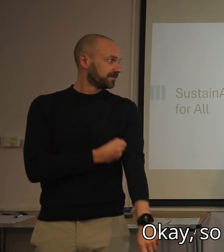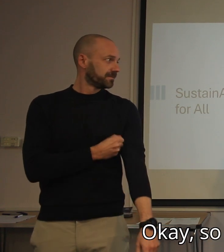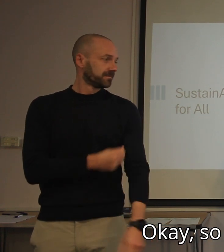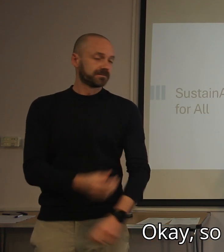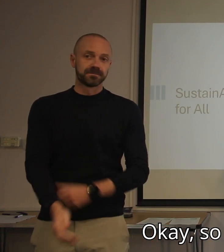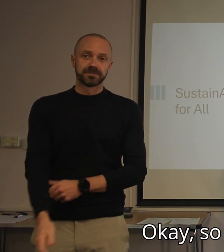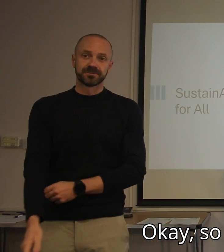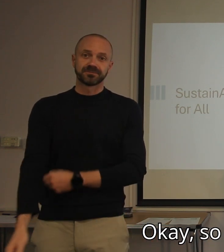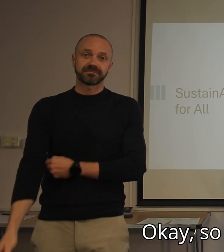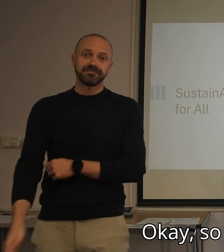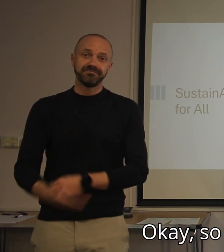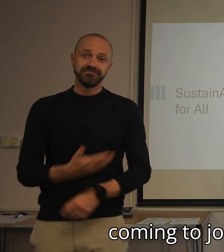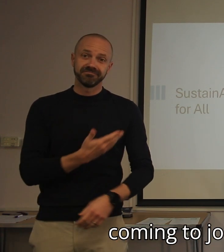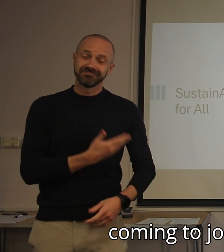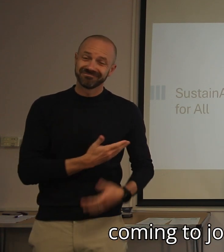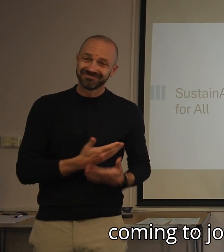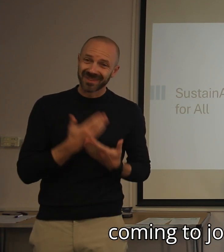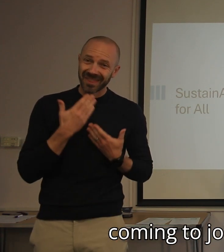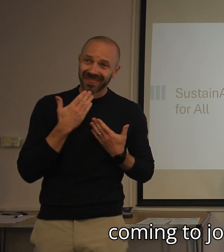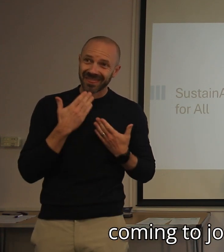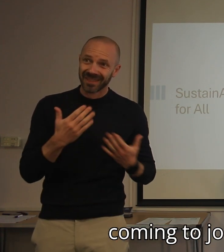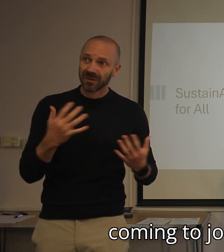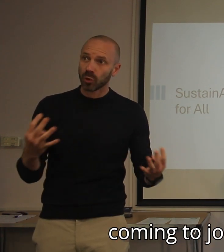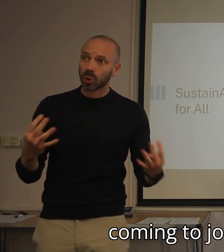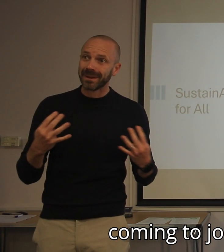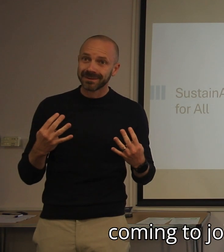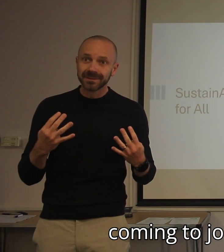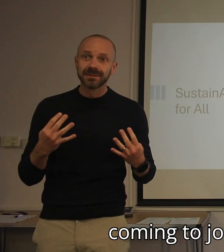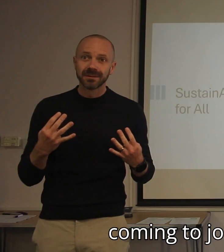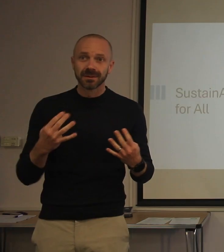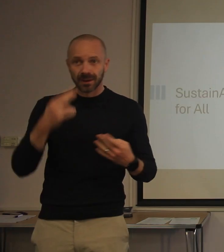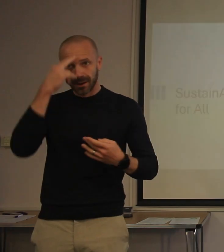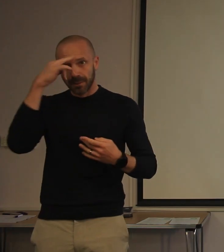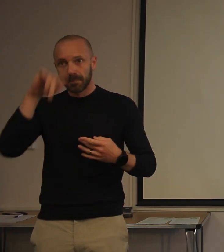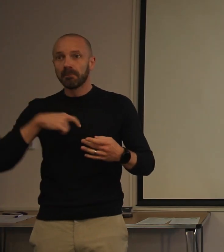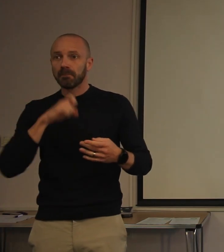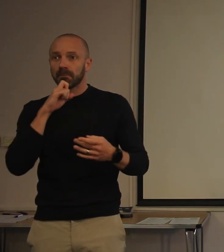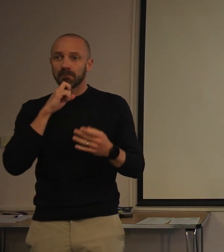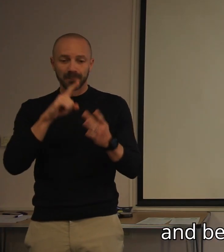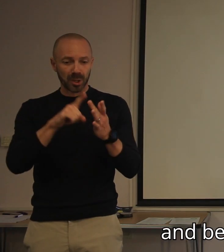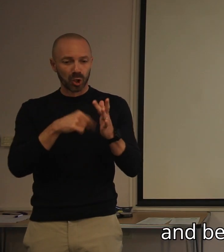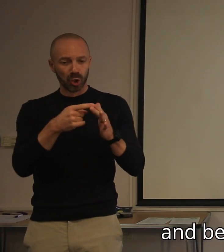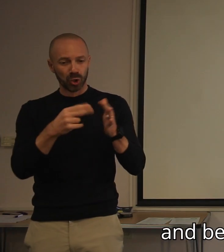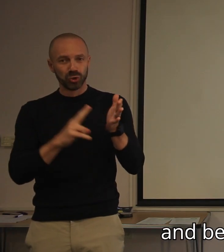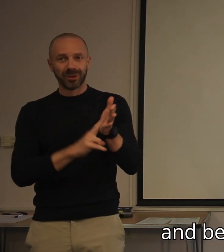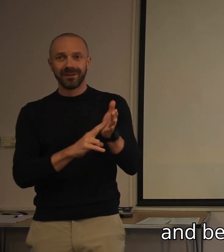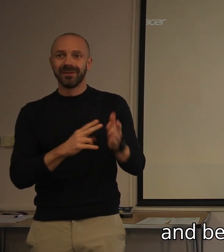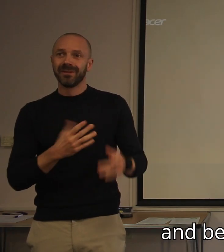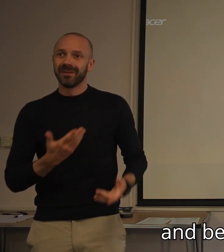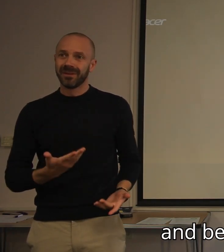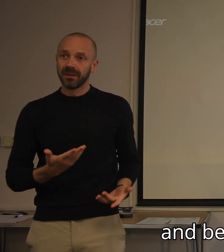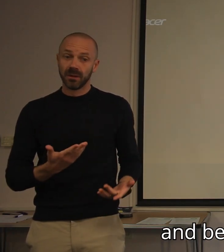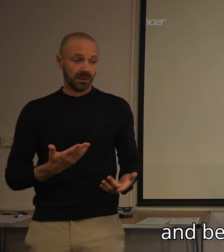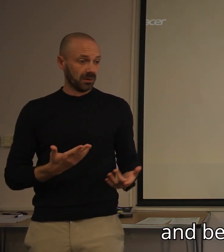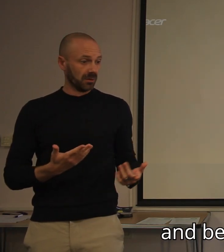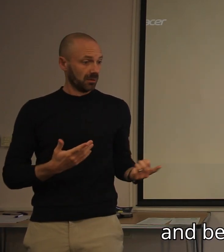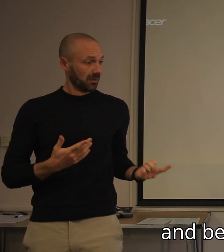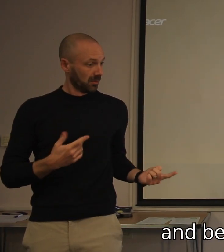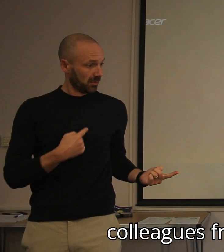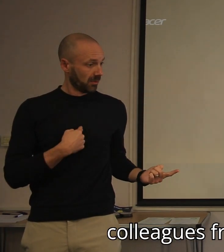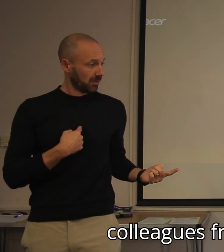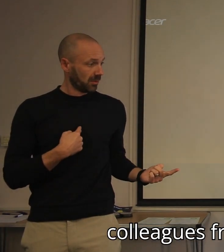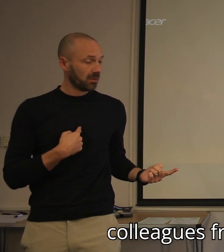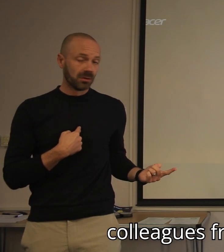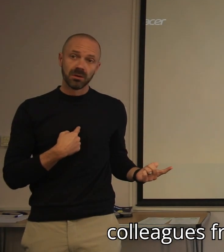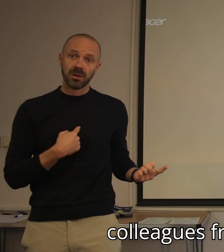So thank you everyone for coming to join us today. My name's Jen, and between myself and